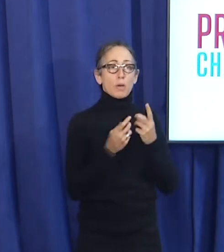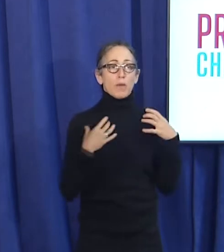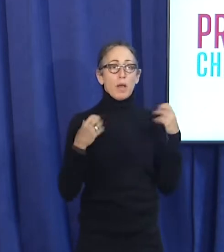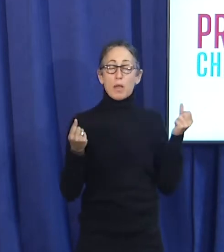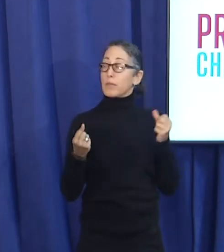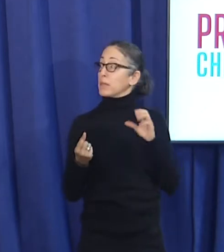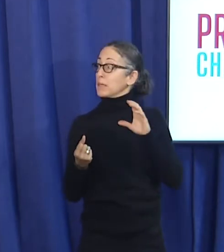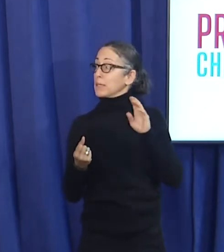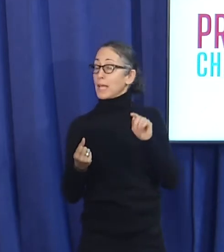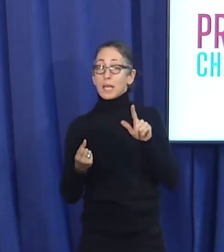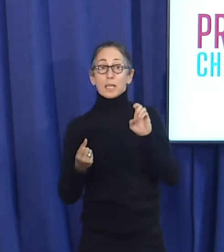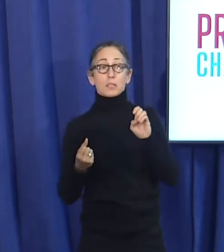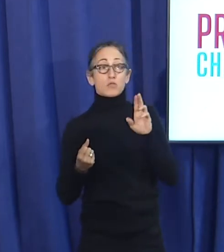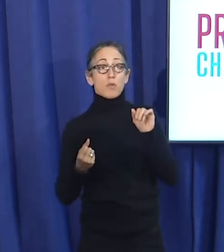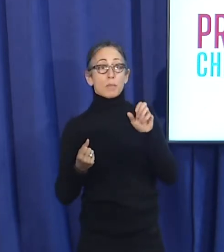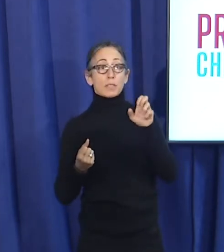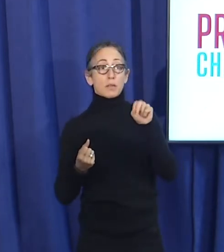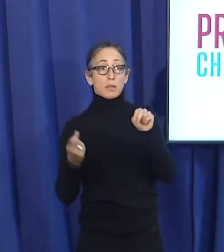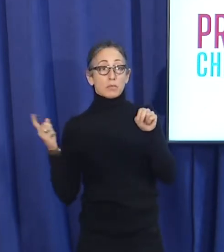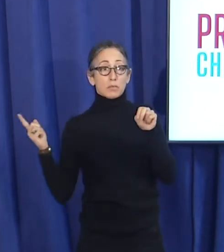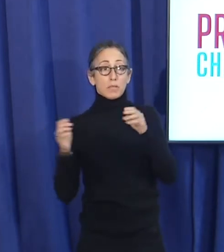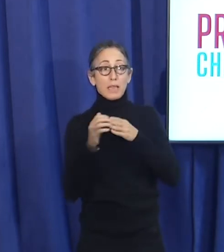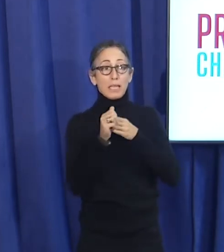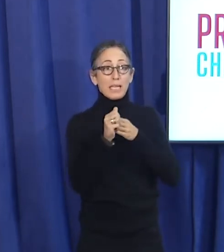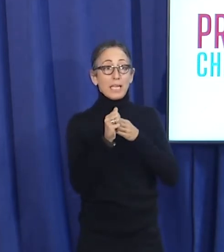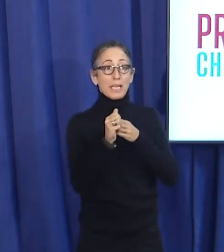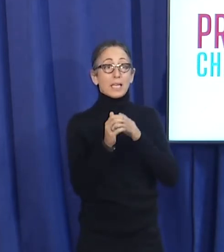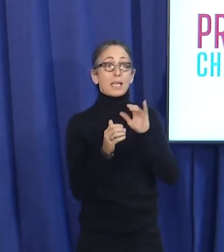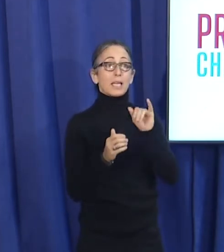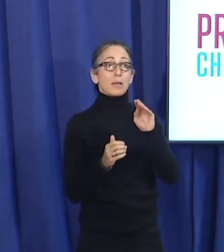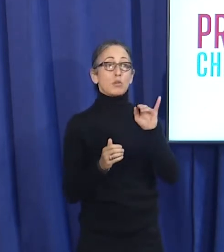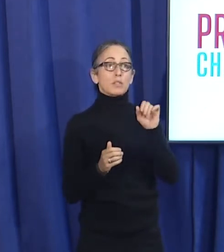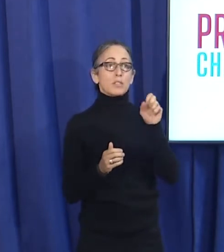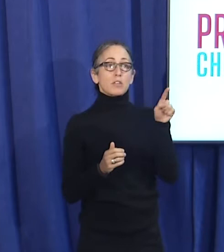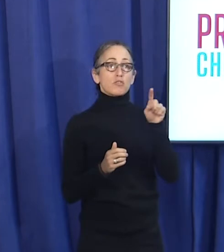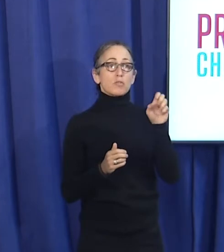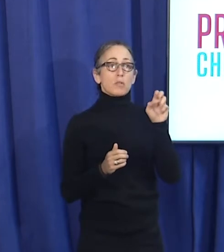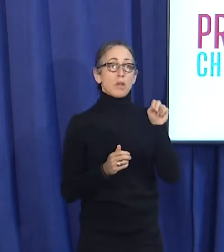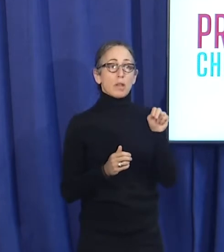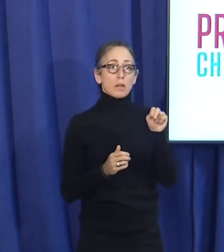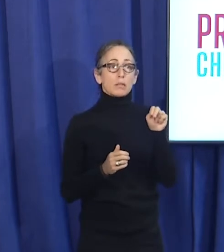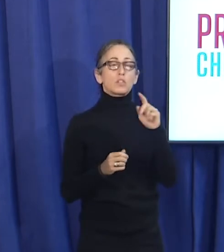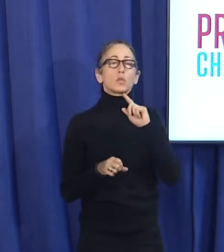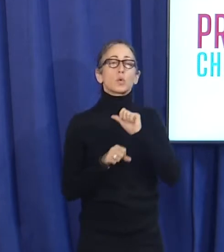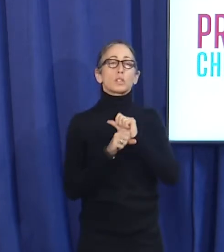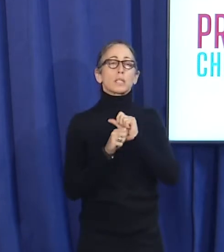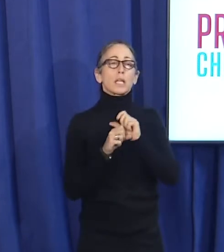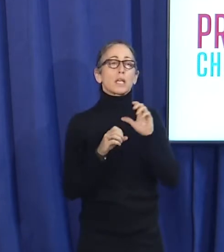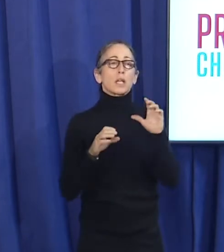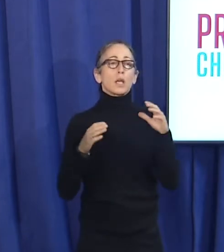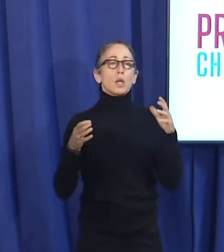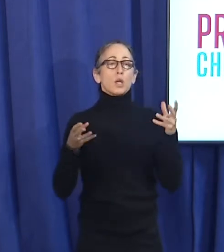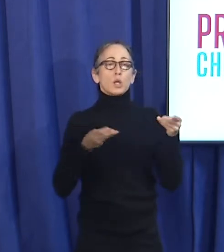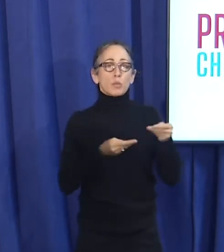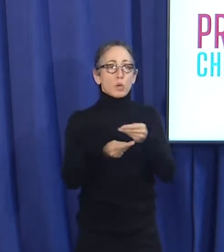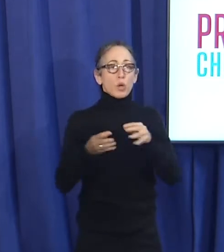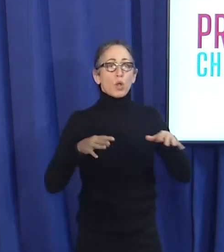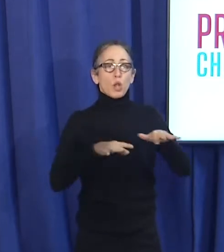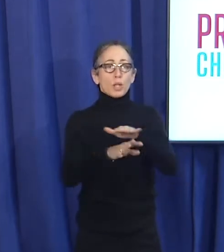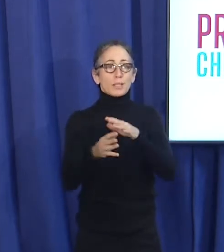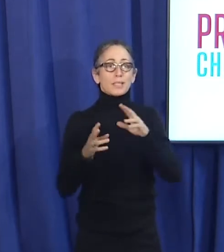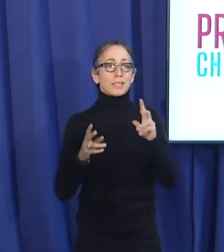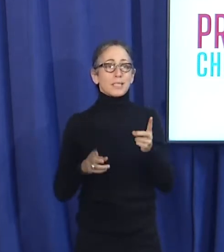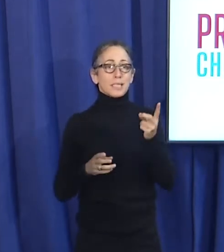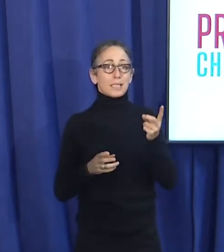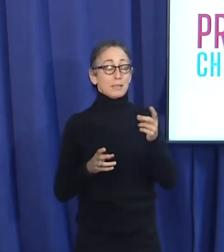one of our medical directors leading on our immunization efforts. She works on our communicable disease program. And Dr. Geraldine Luna, one of our